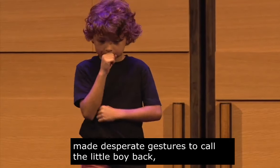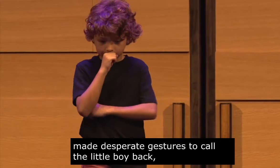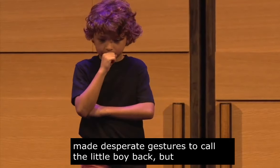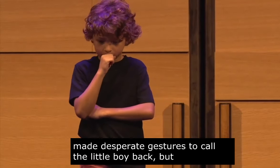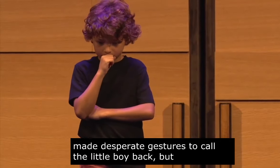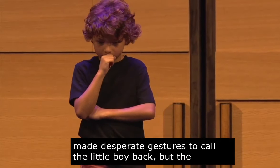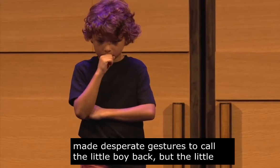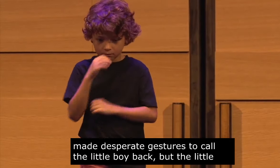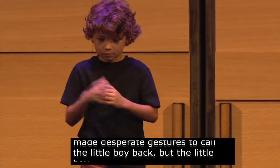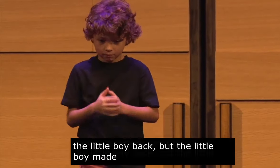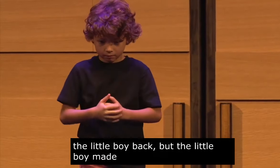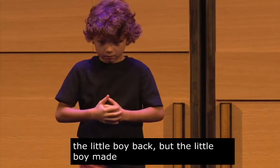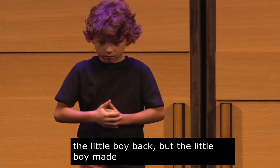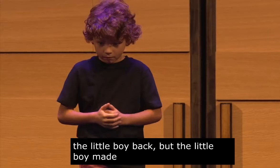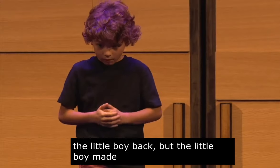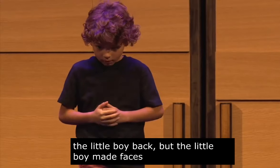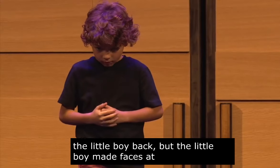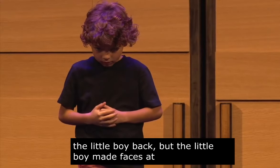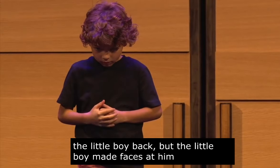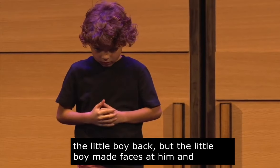made faces at him and fled as fast as he could.